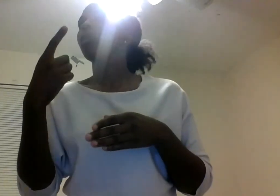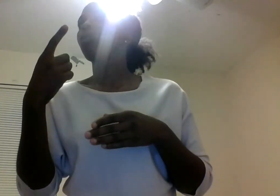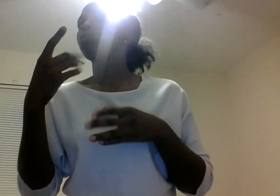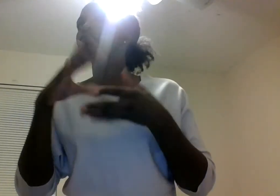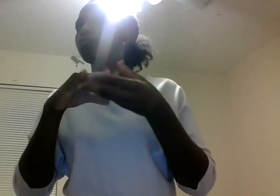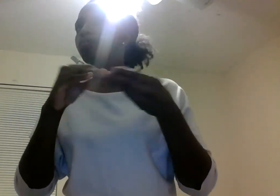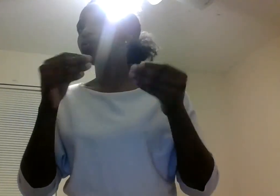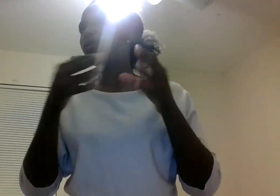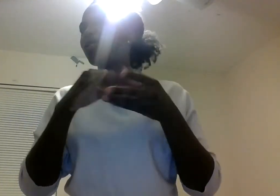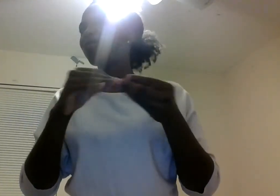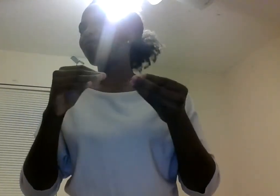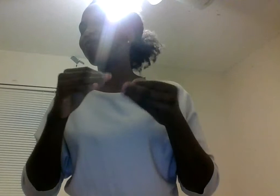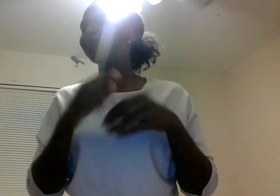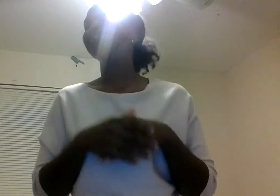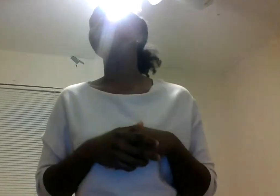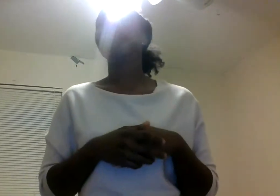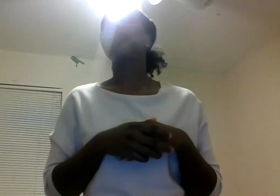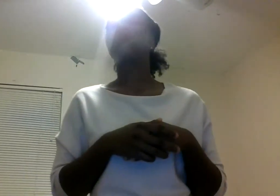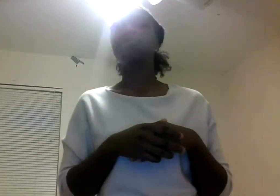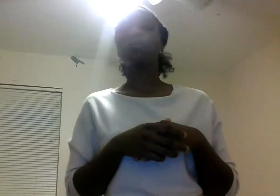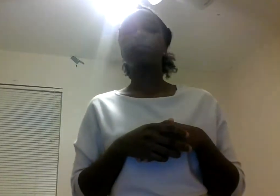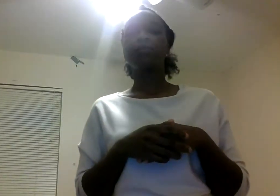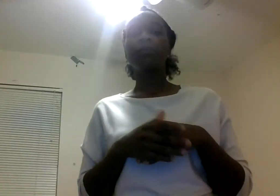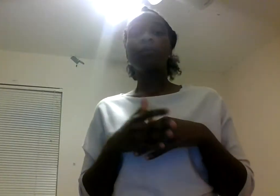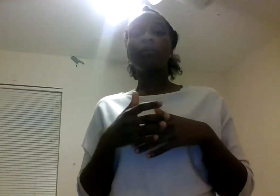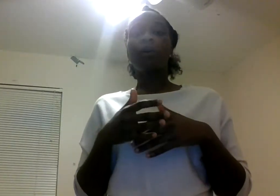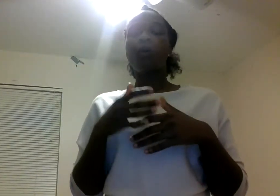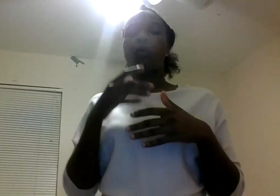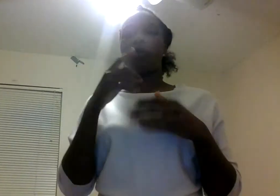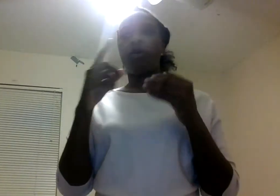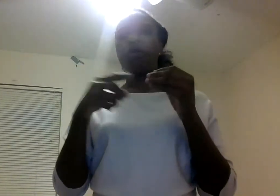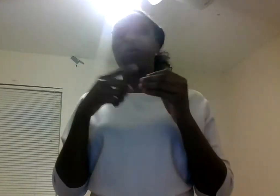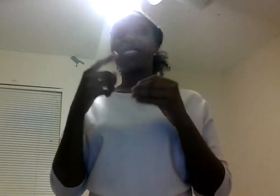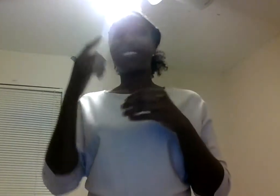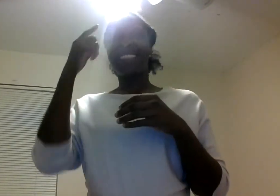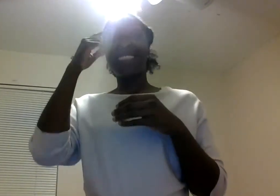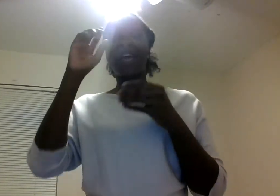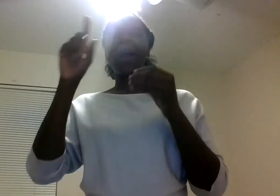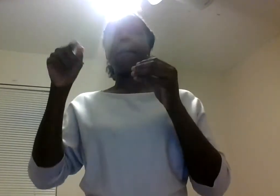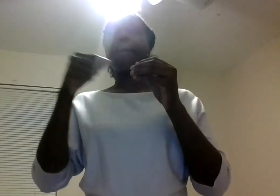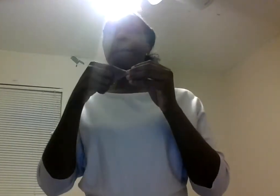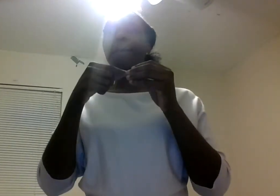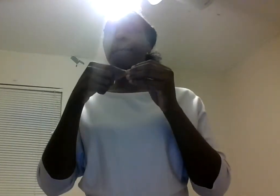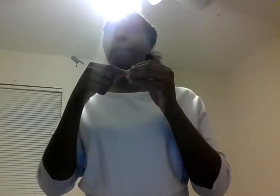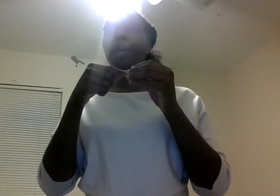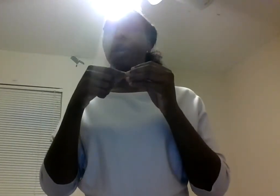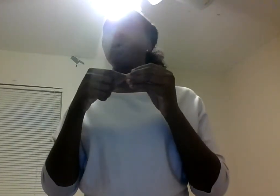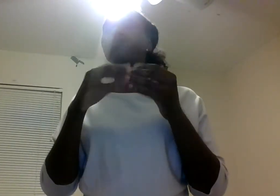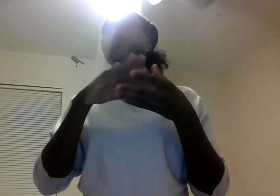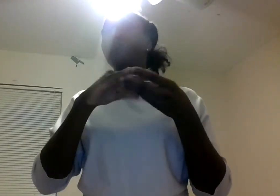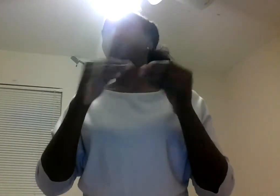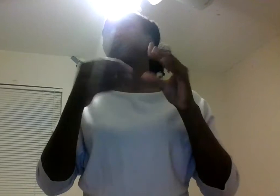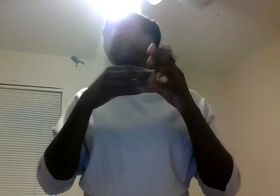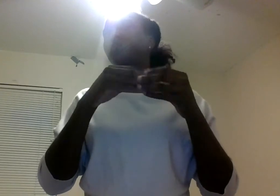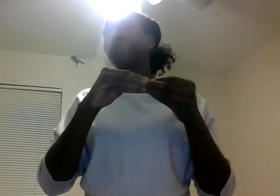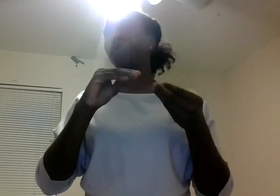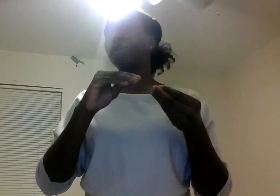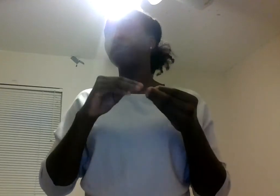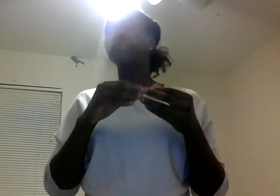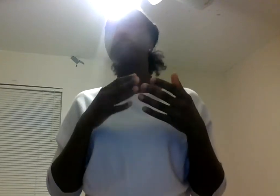of the company stories, I might say. It can be something that happened with a customer. It can be an article you read. It can be something that